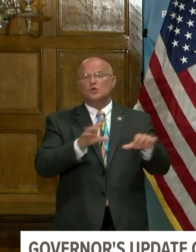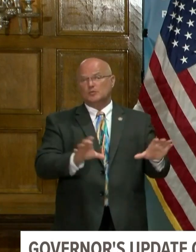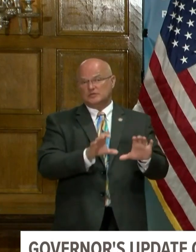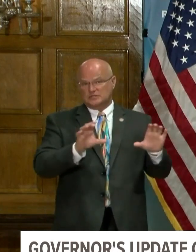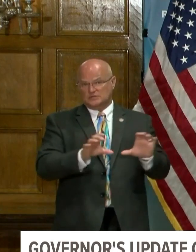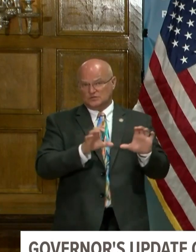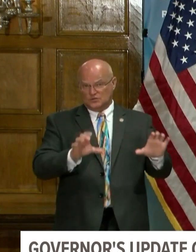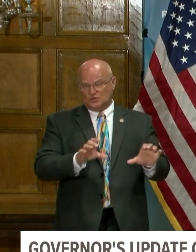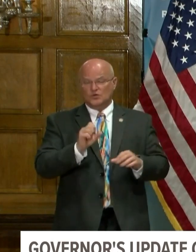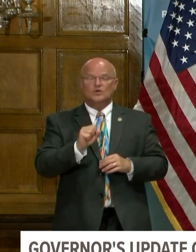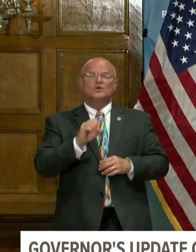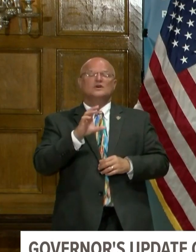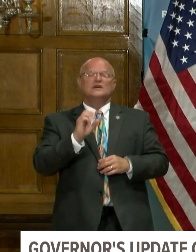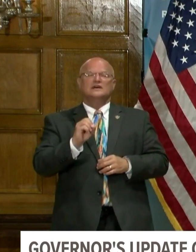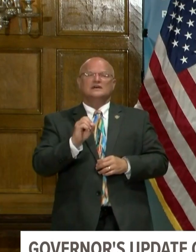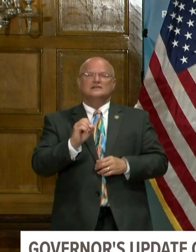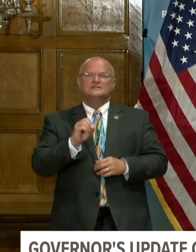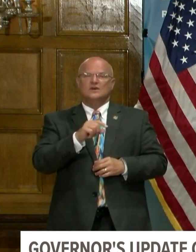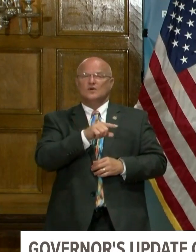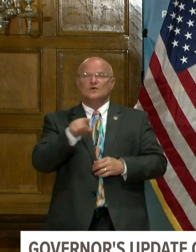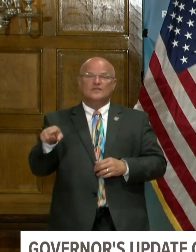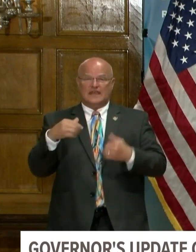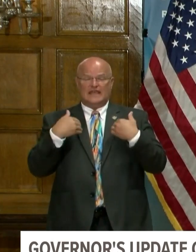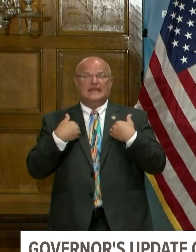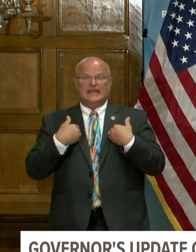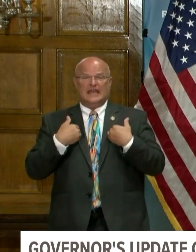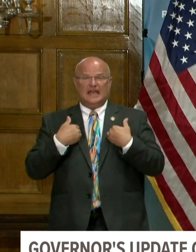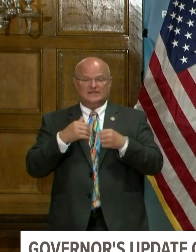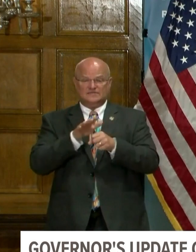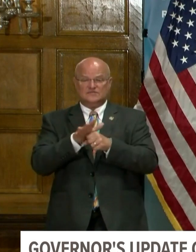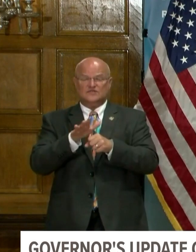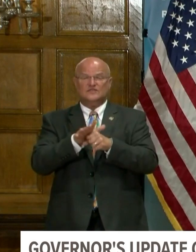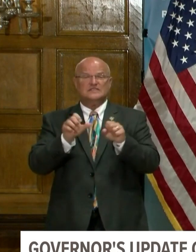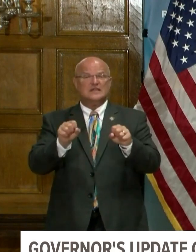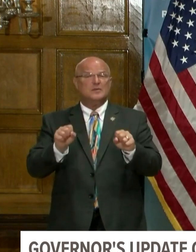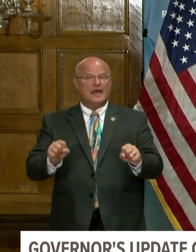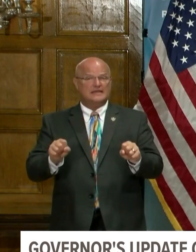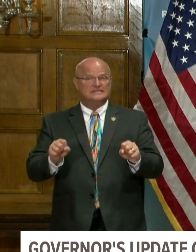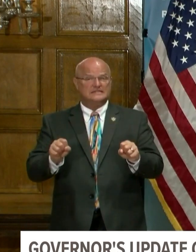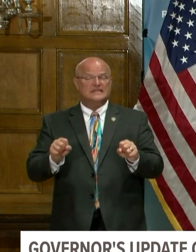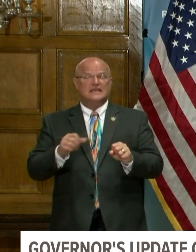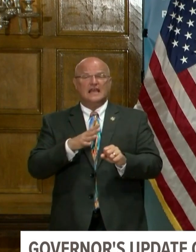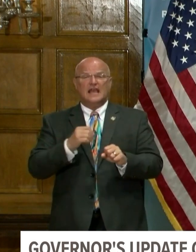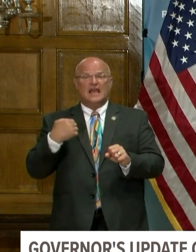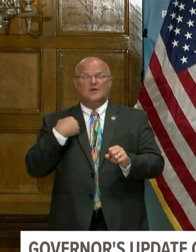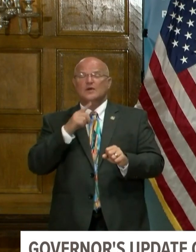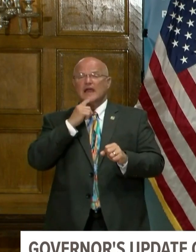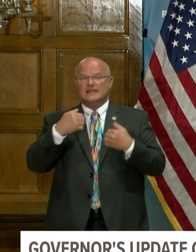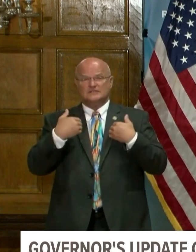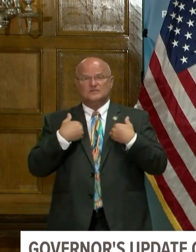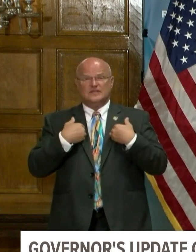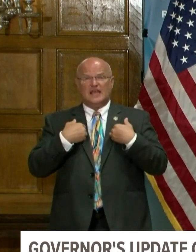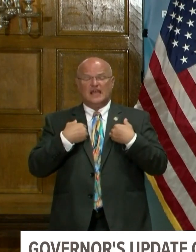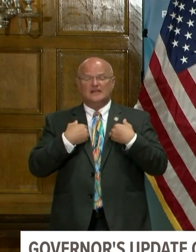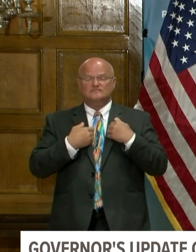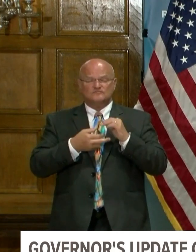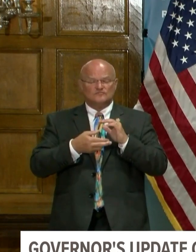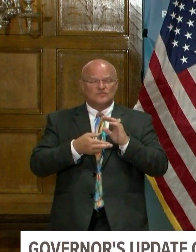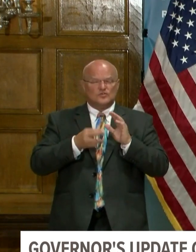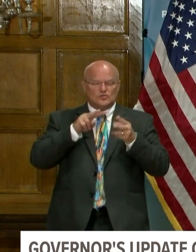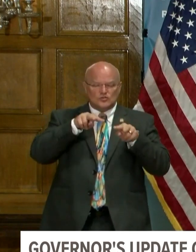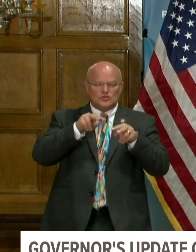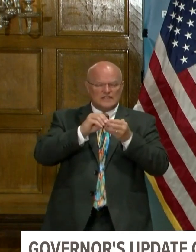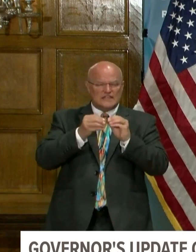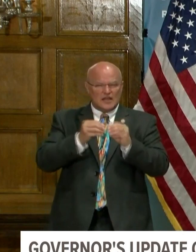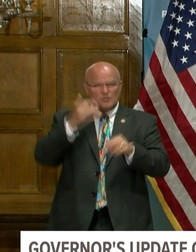do. And so they have sufficient capacity, and we actually have reviewed some of those